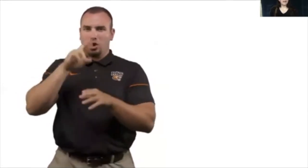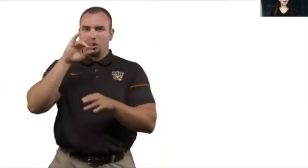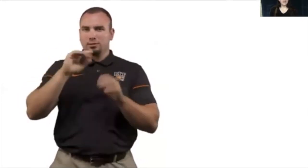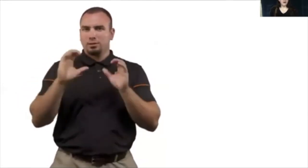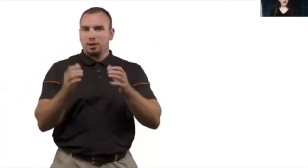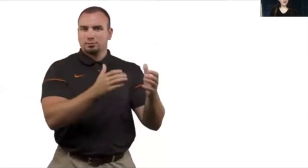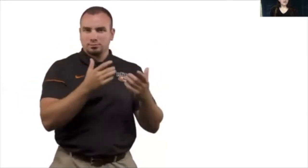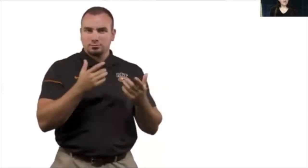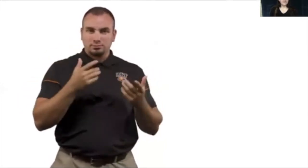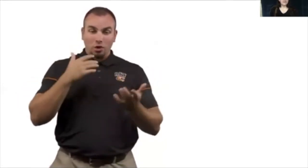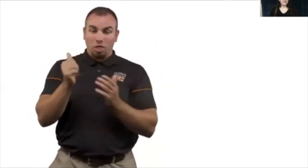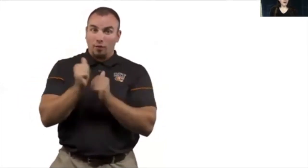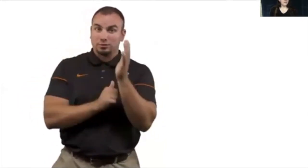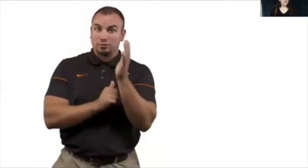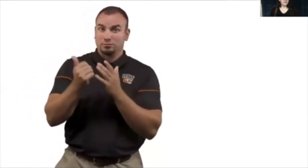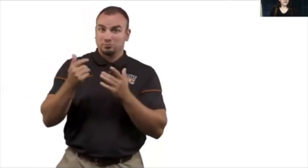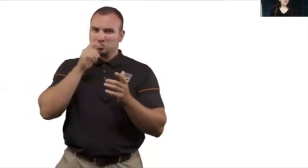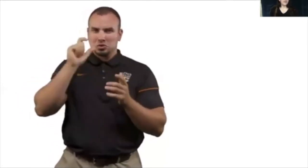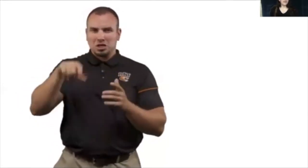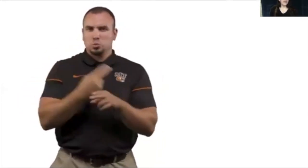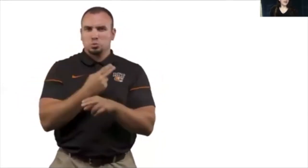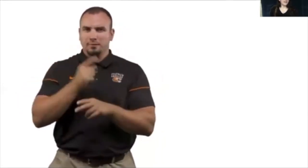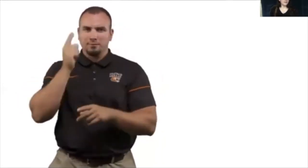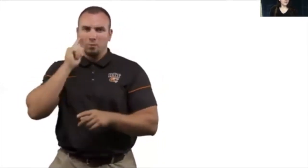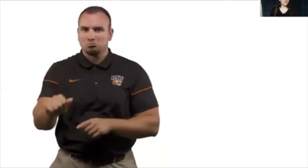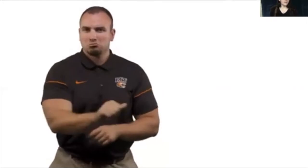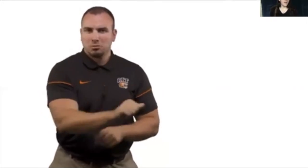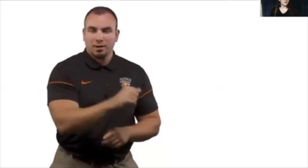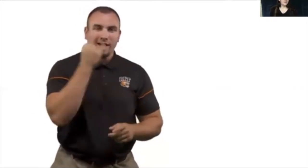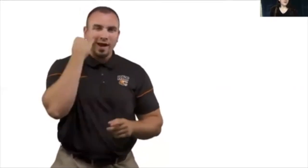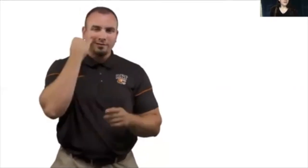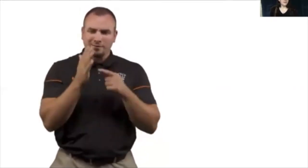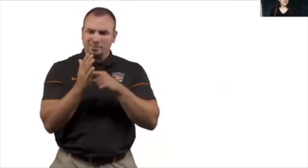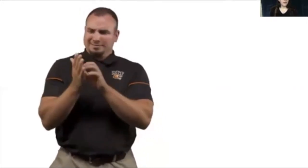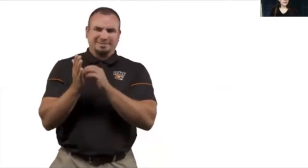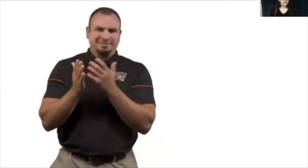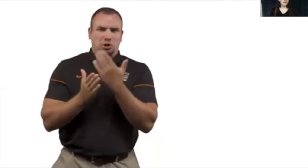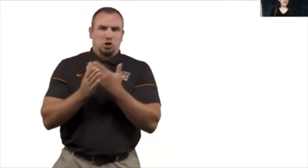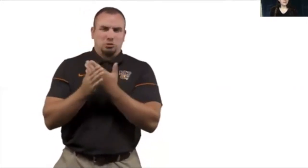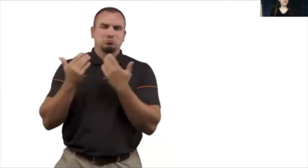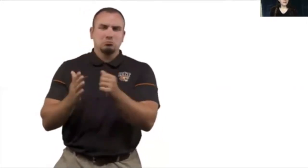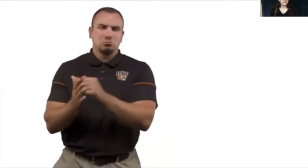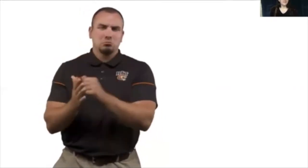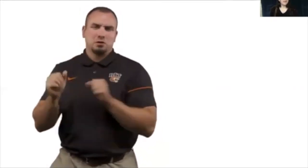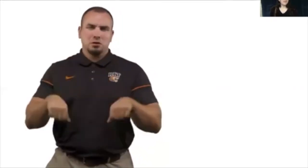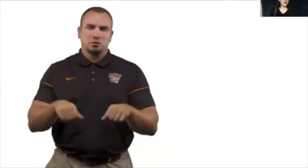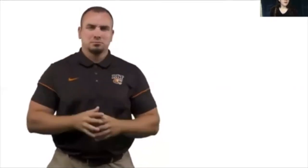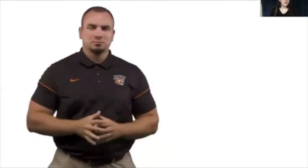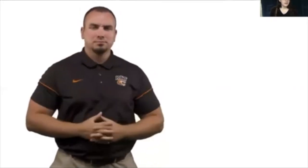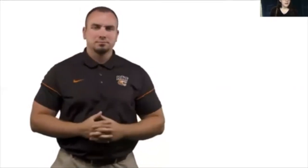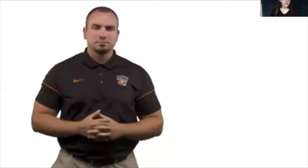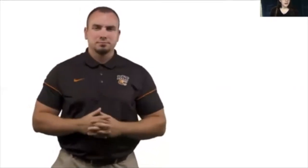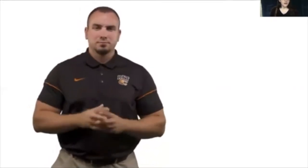and install these bottles with this disinfectant in classrooms. And you don't need to use gloves if you're going ahead and cleaning them. If there's something